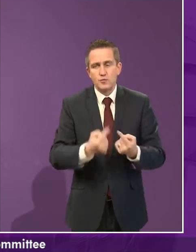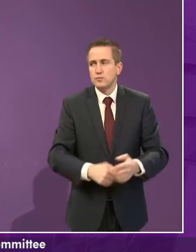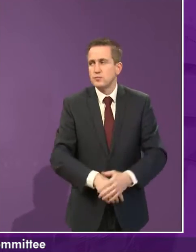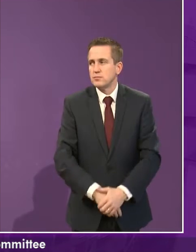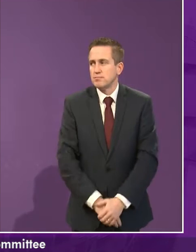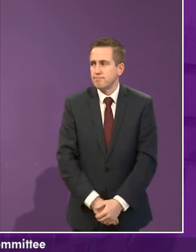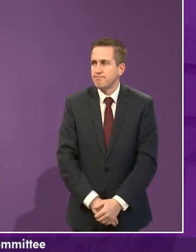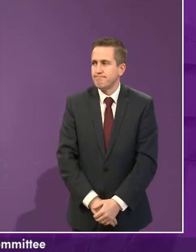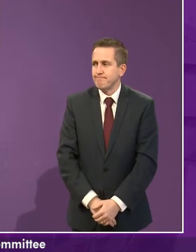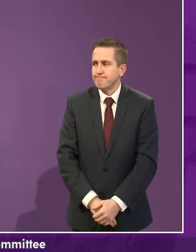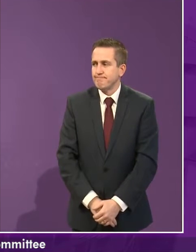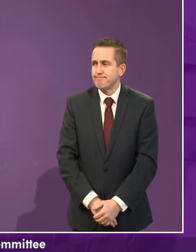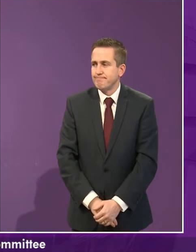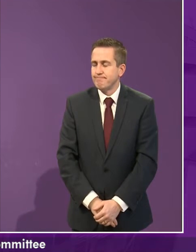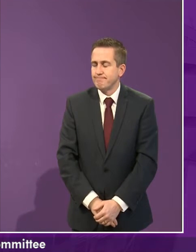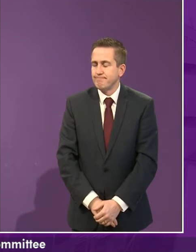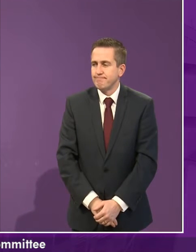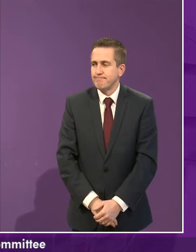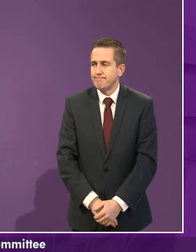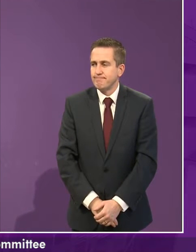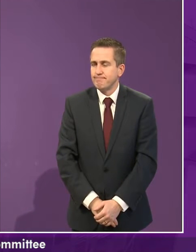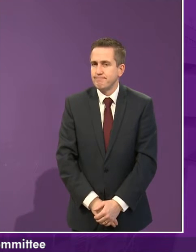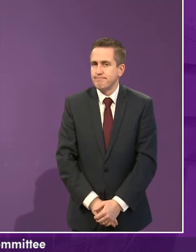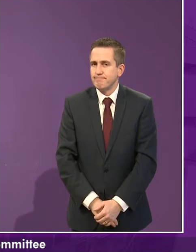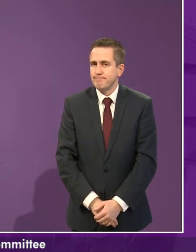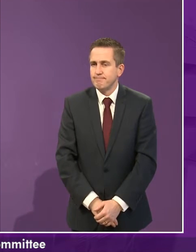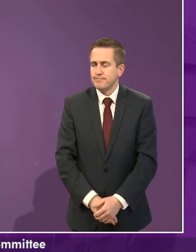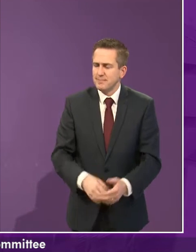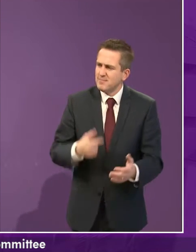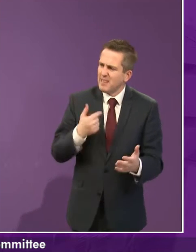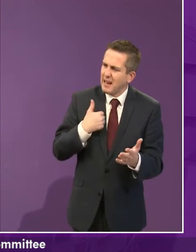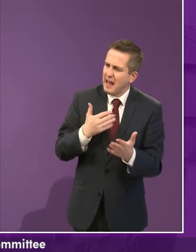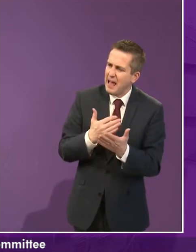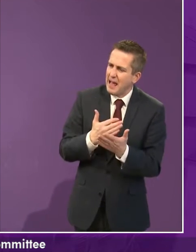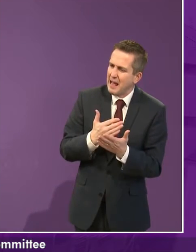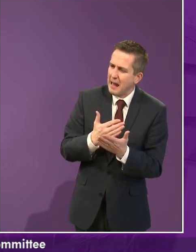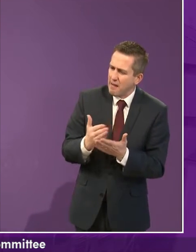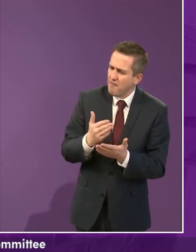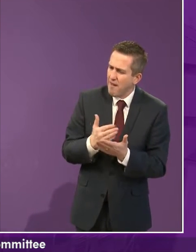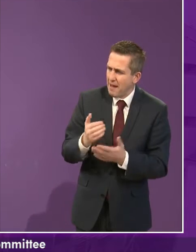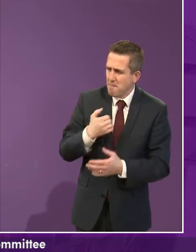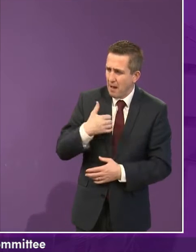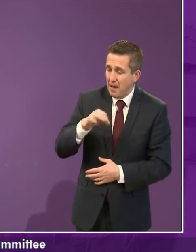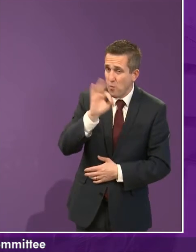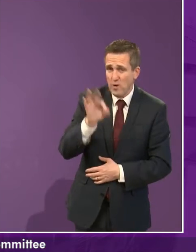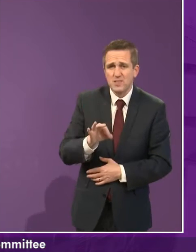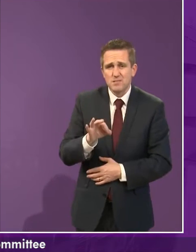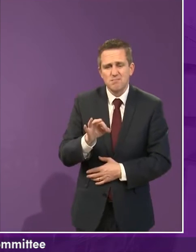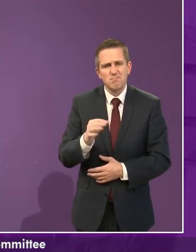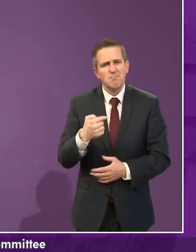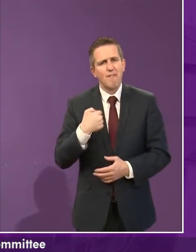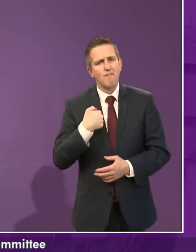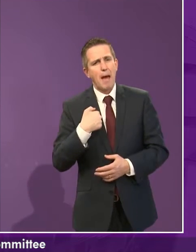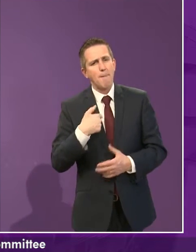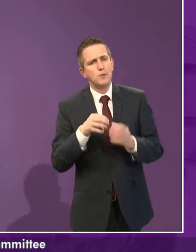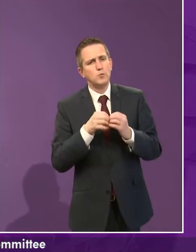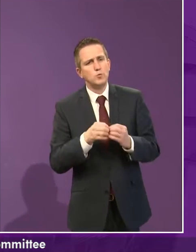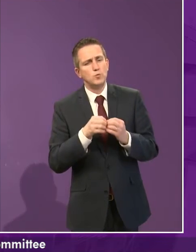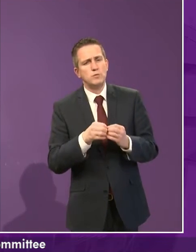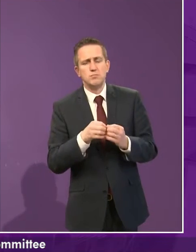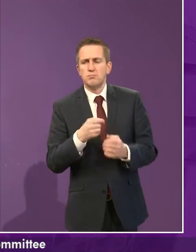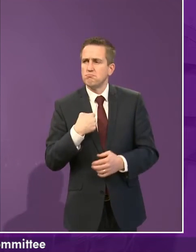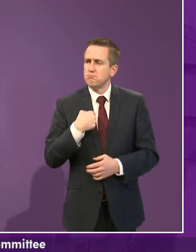Look, thanks for that. I wonder, before anybody else answers that, could I just clarify what I really mean by this? Supposing I'm a student with a disability applying or